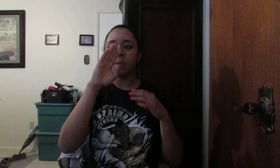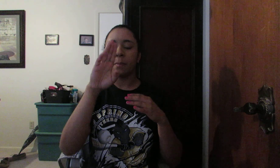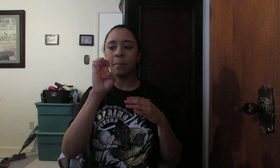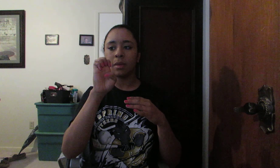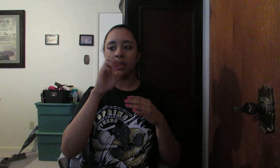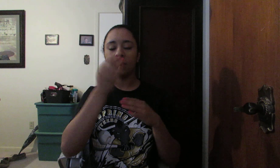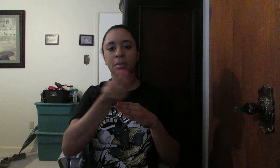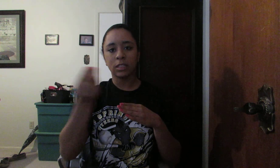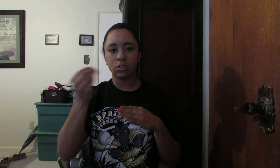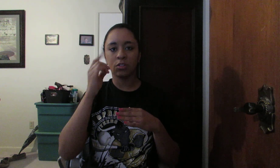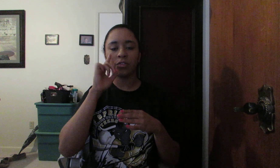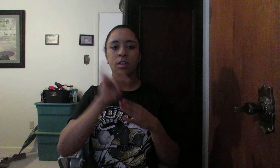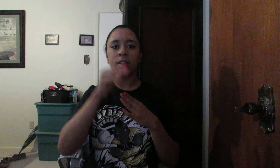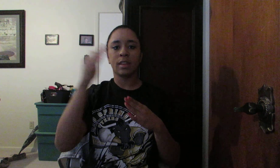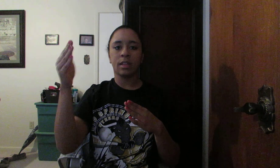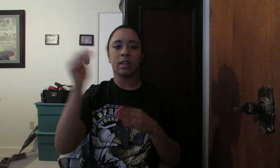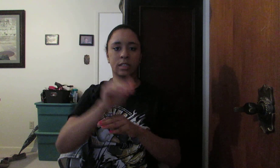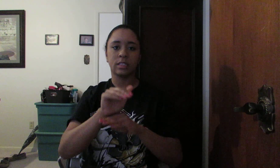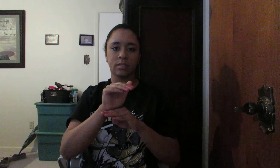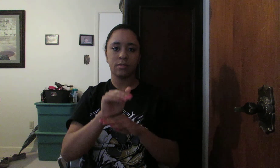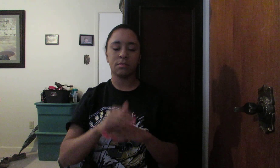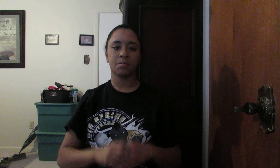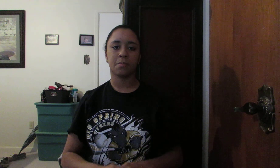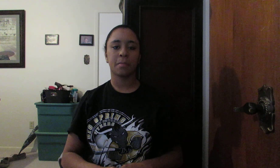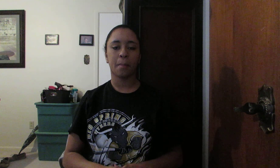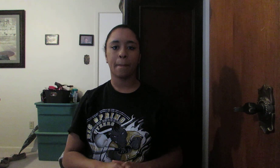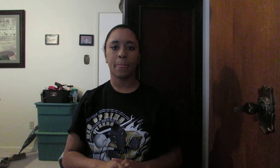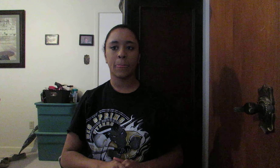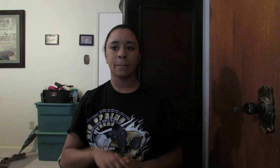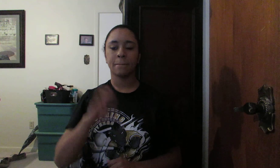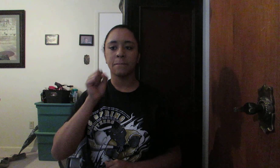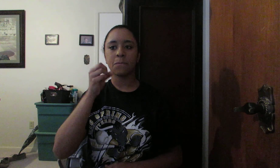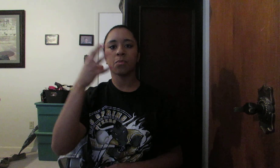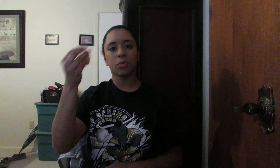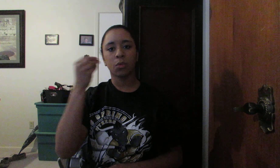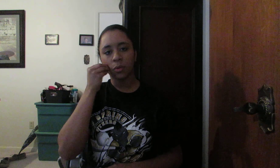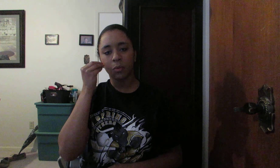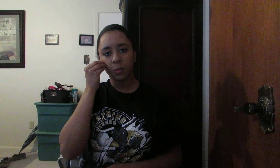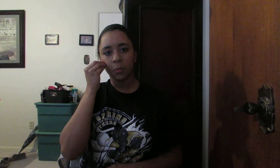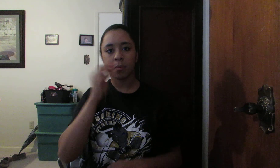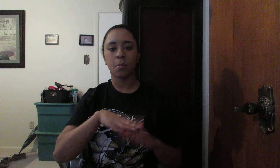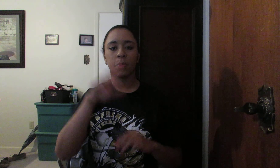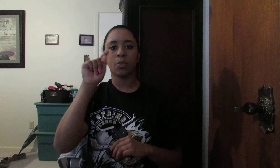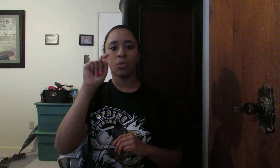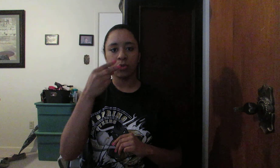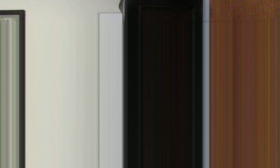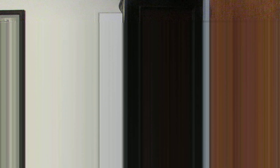material that's going to be for the next evening. So you would go home on Thursday, look on